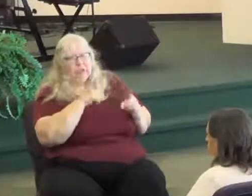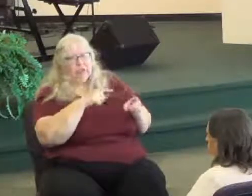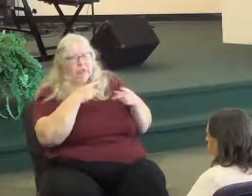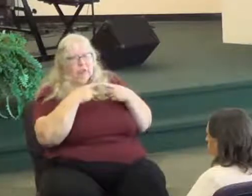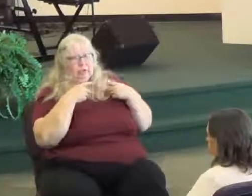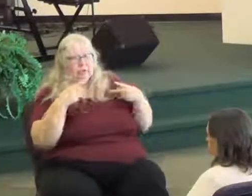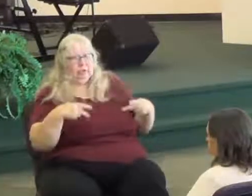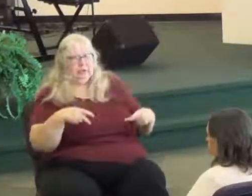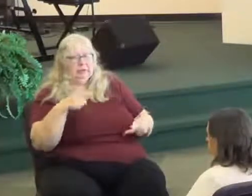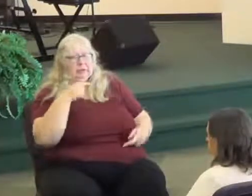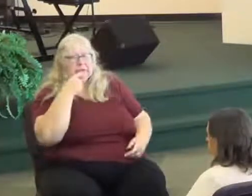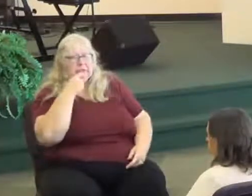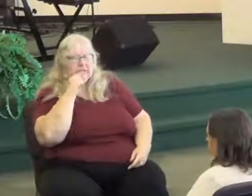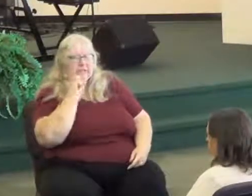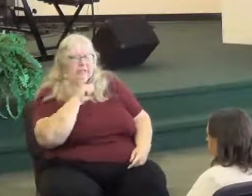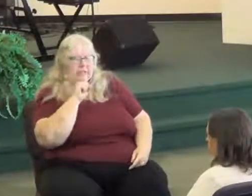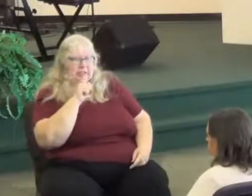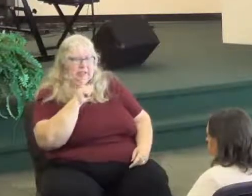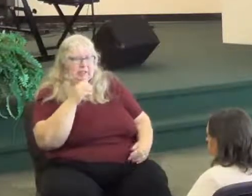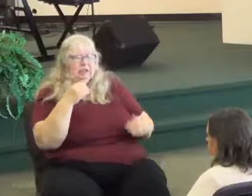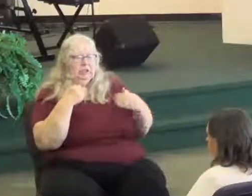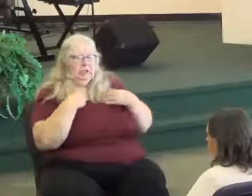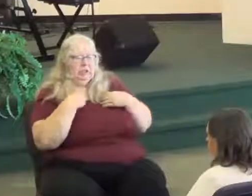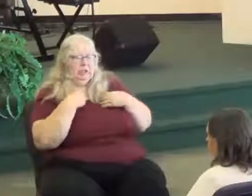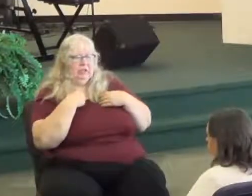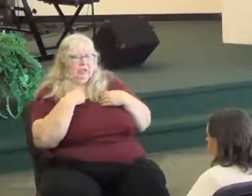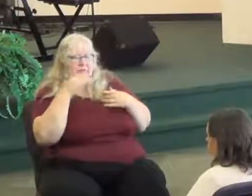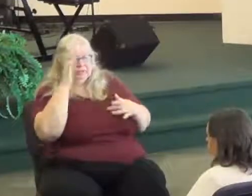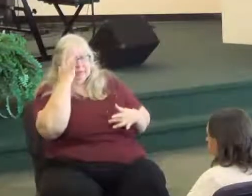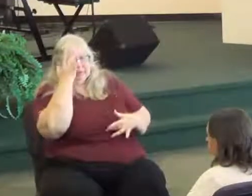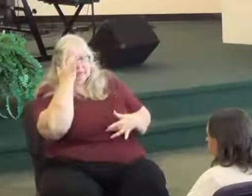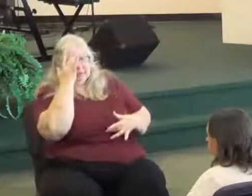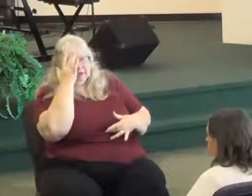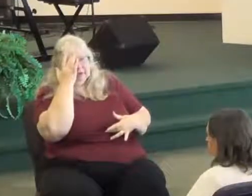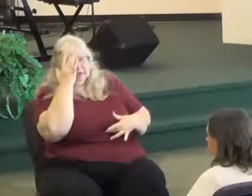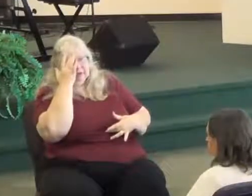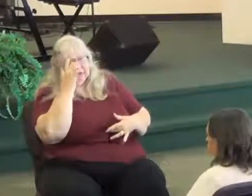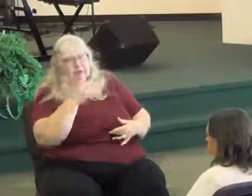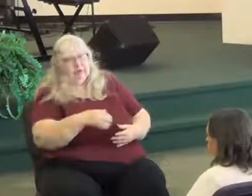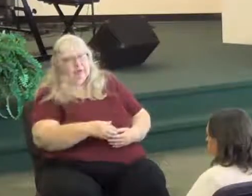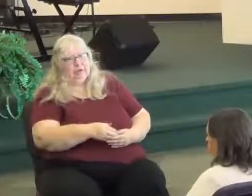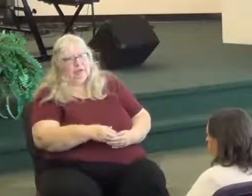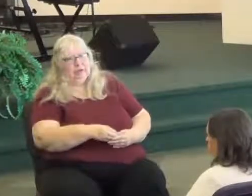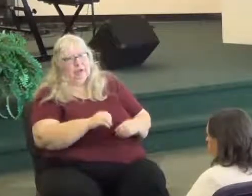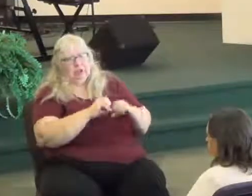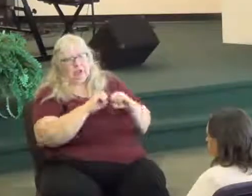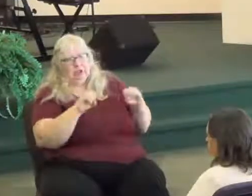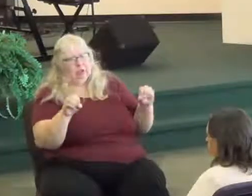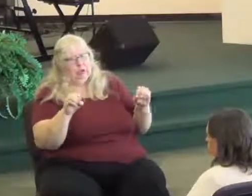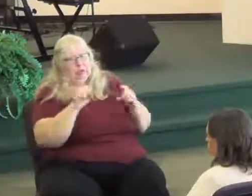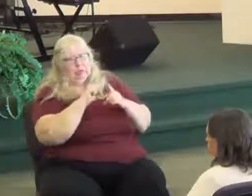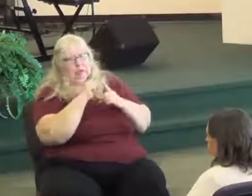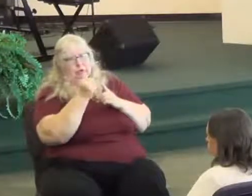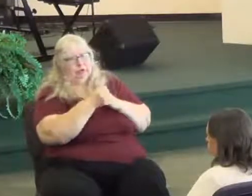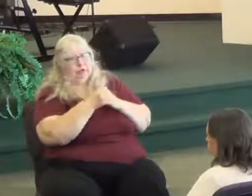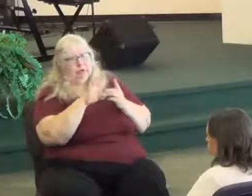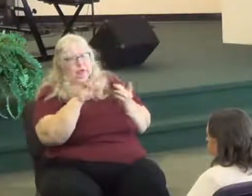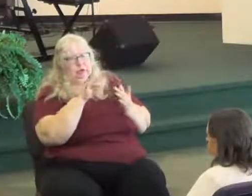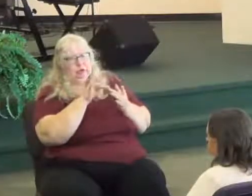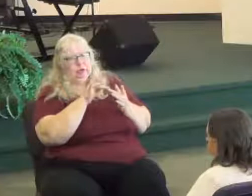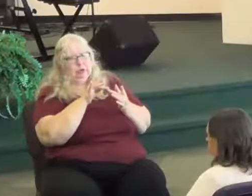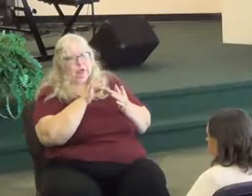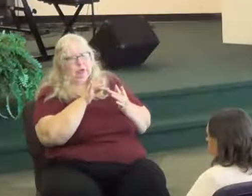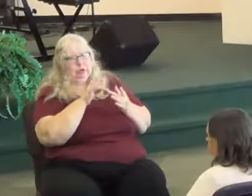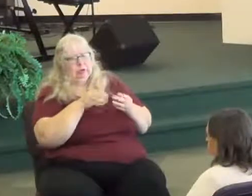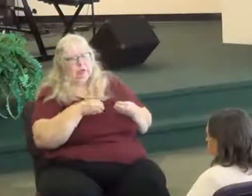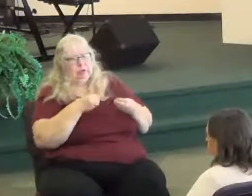yeah, you have this disease, this defiling ailment. No more social contact. We're going to take your clothes. We're going to give you